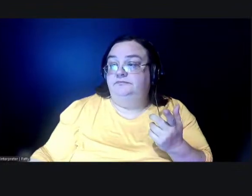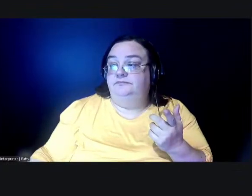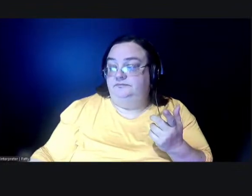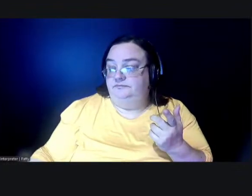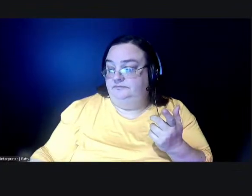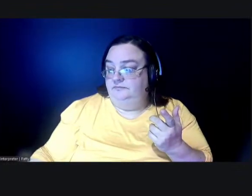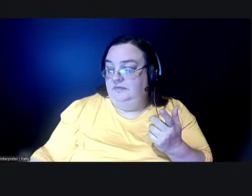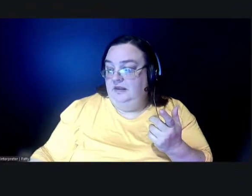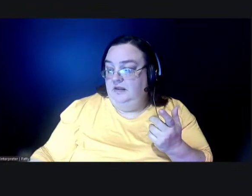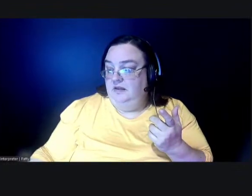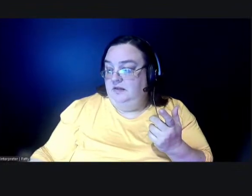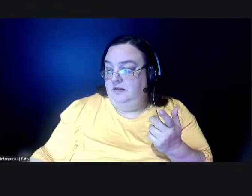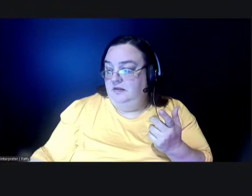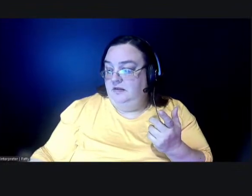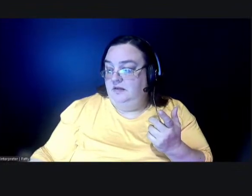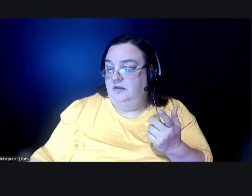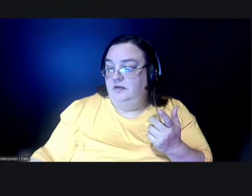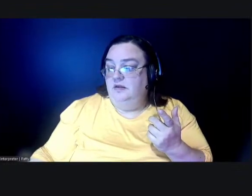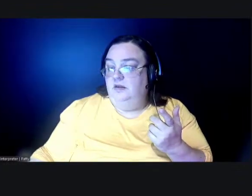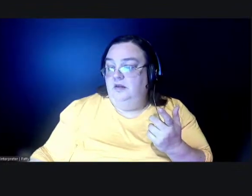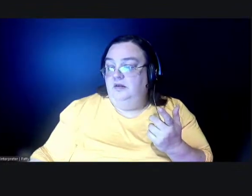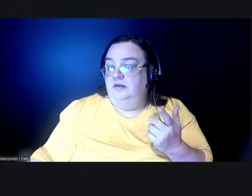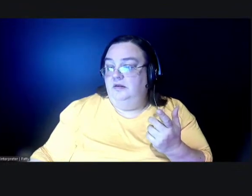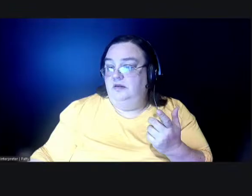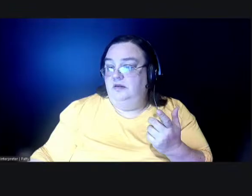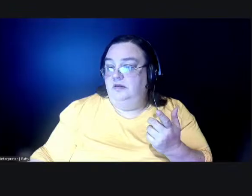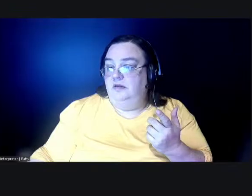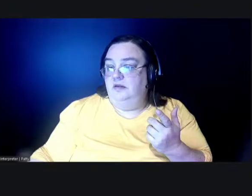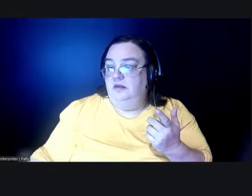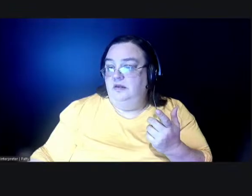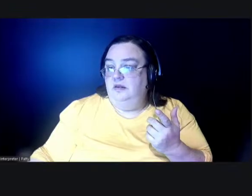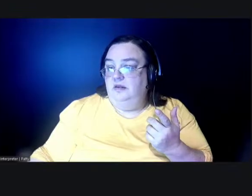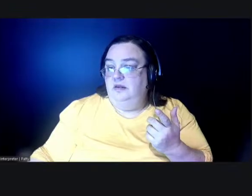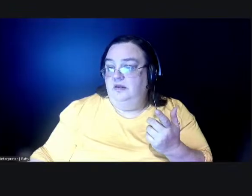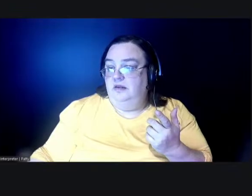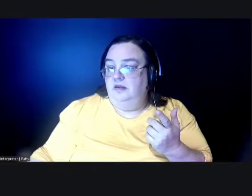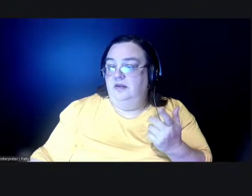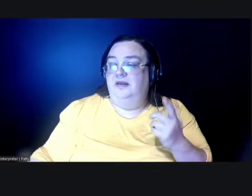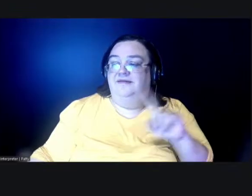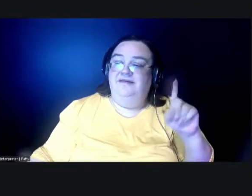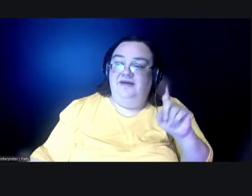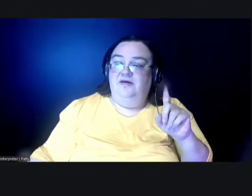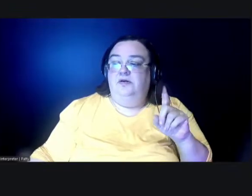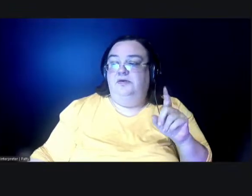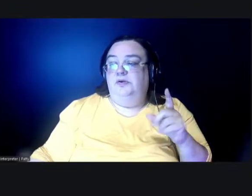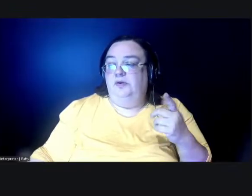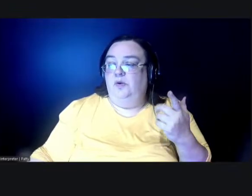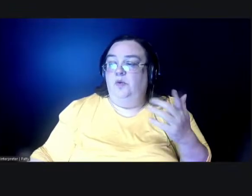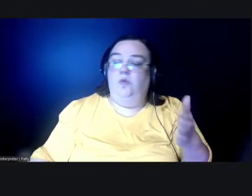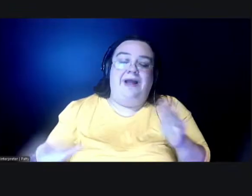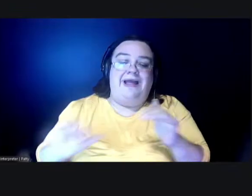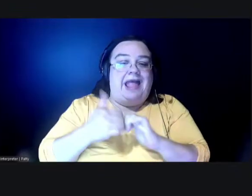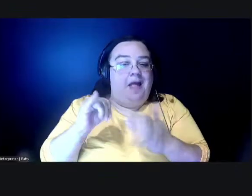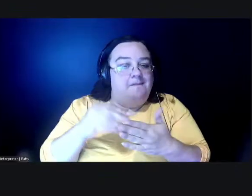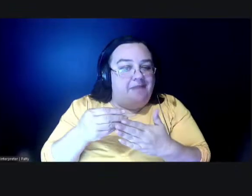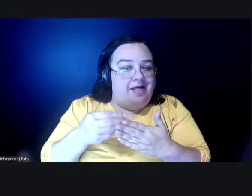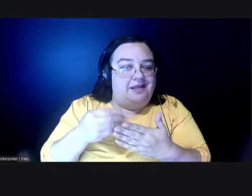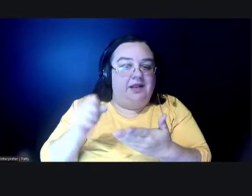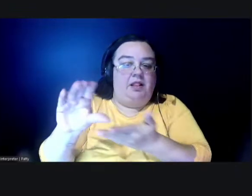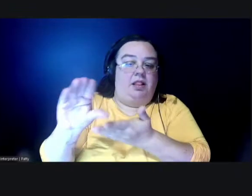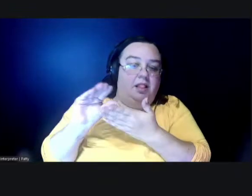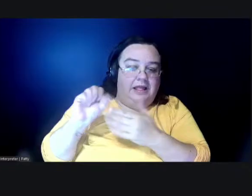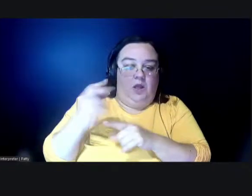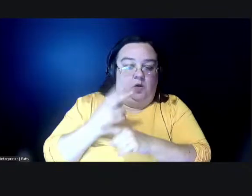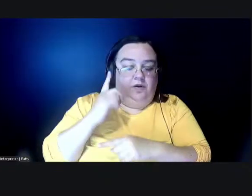there are various reasons and how money can be allocated or are used for such award, but